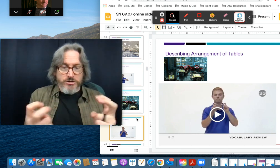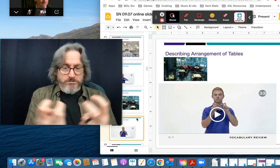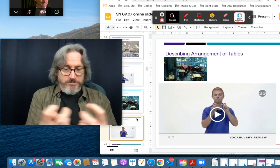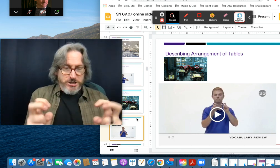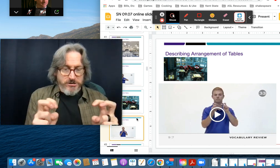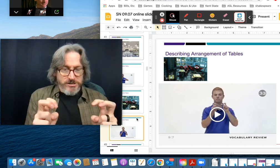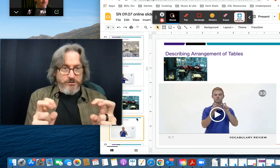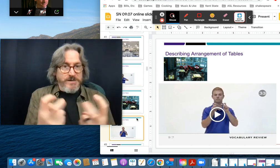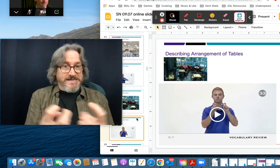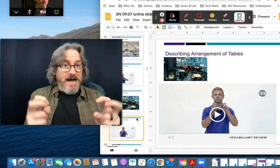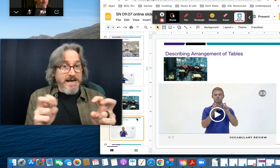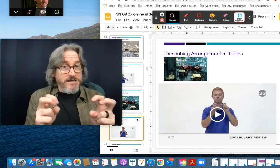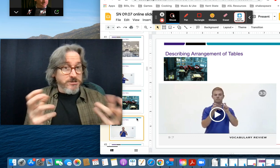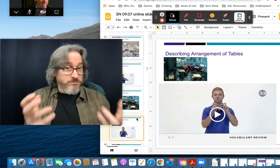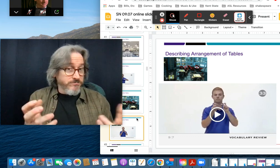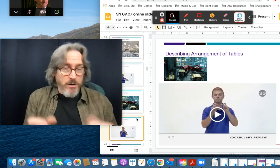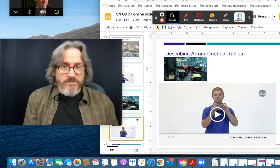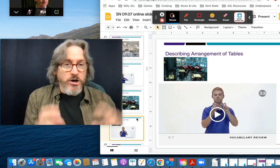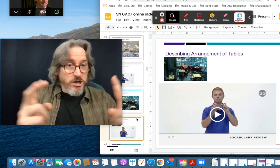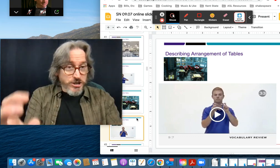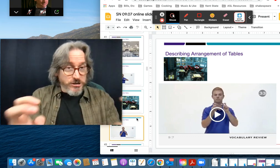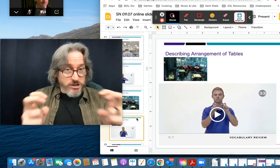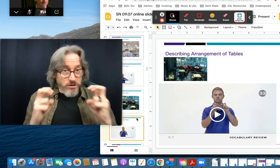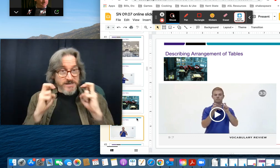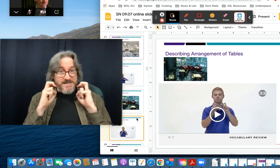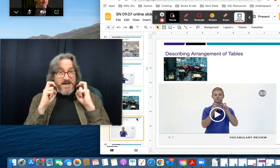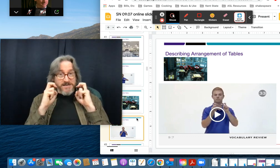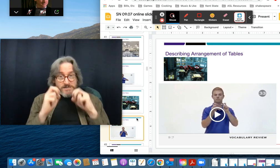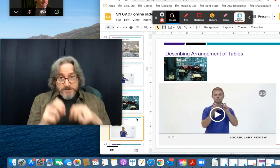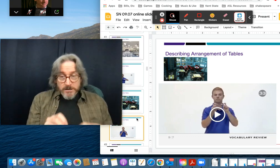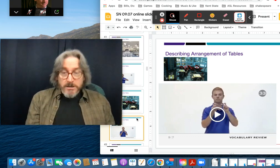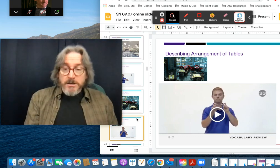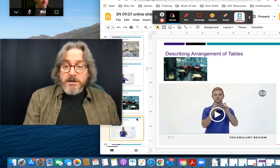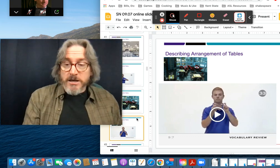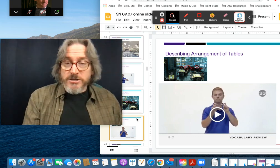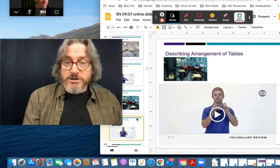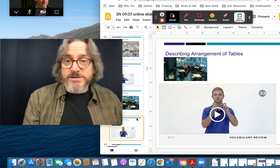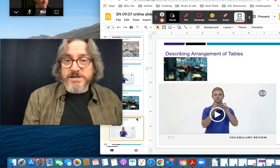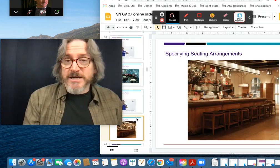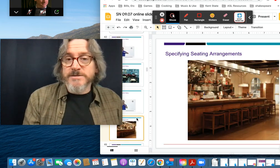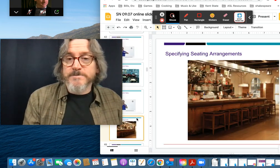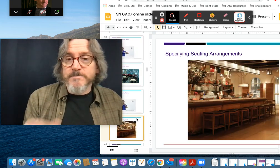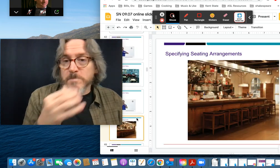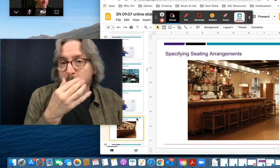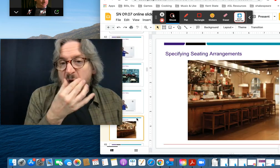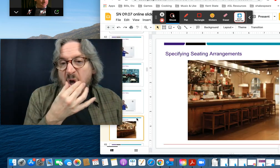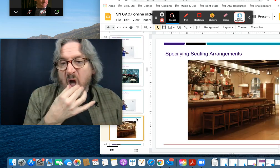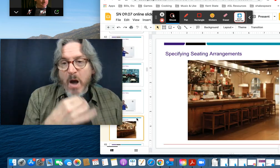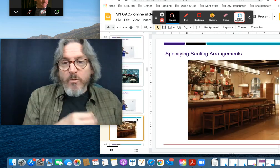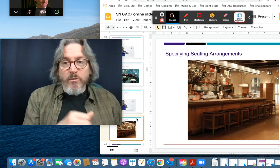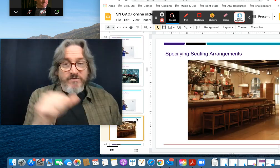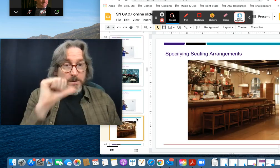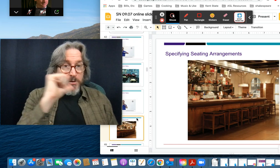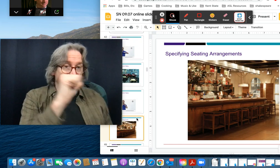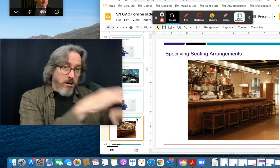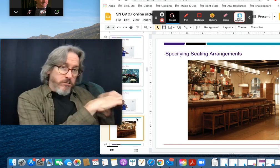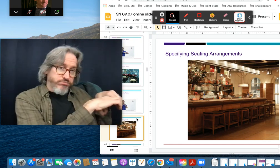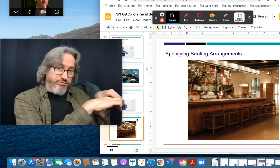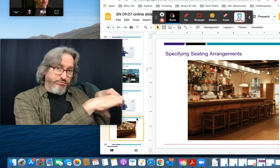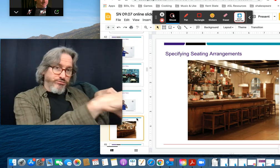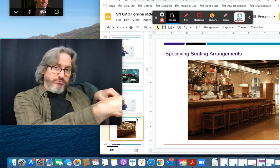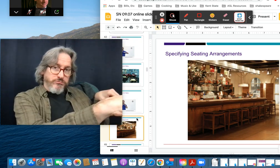you know, chairs on three sides. However, chairs along the sides. On two sides, we've got a